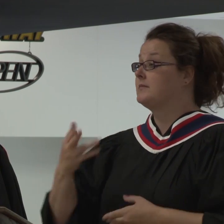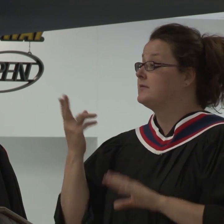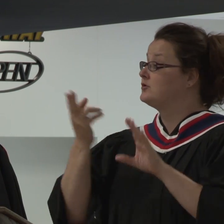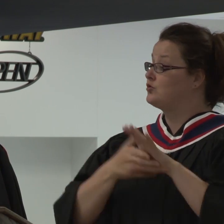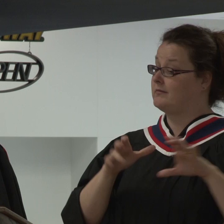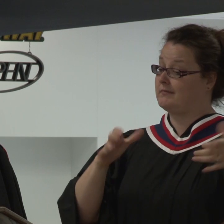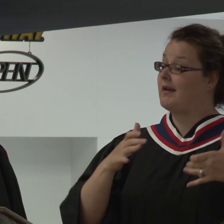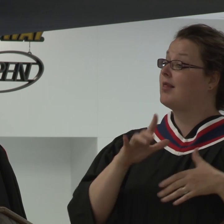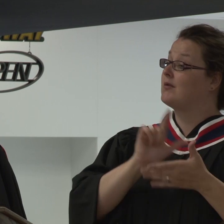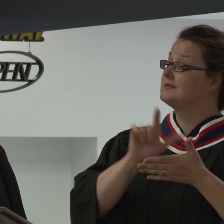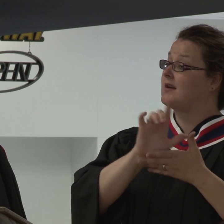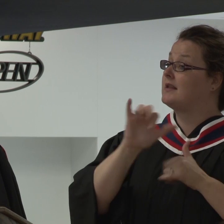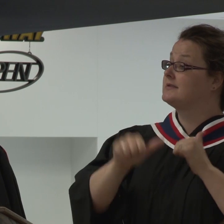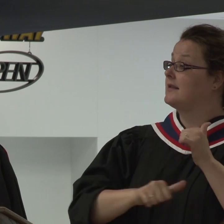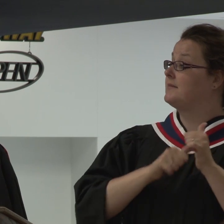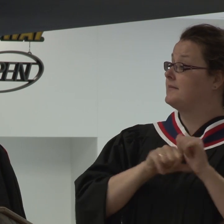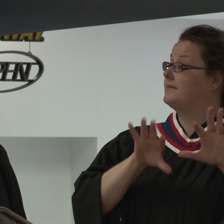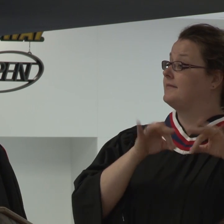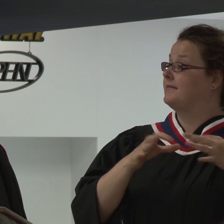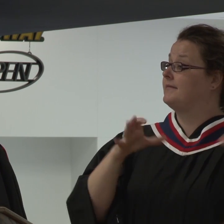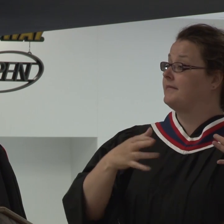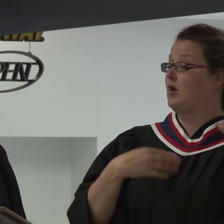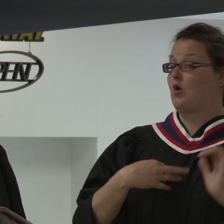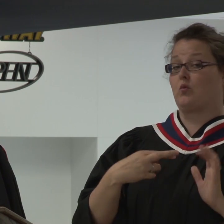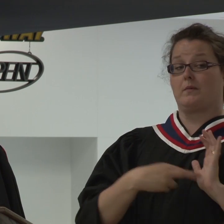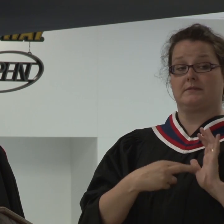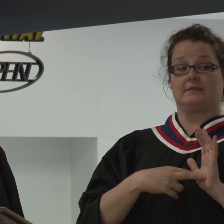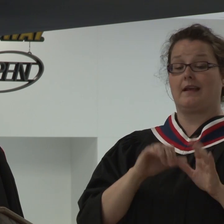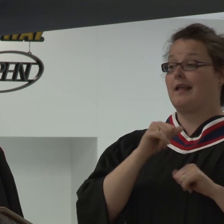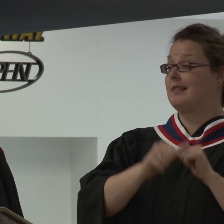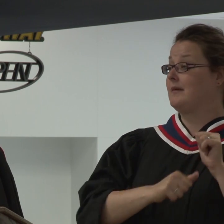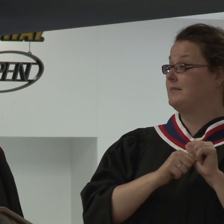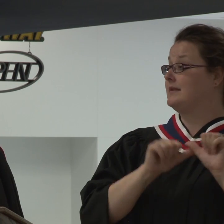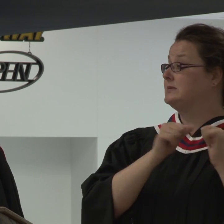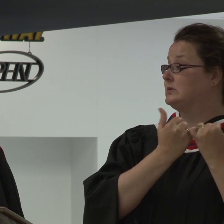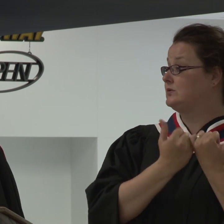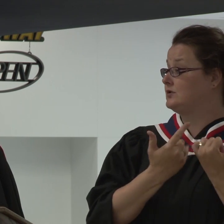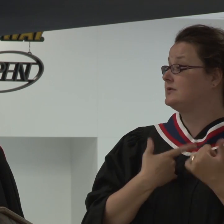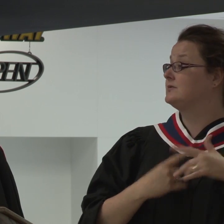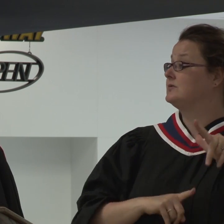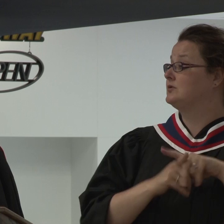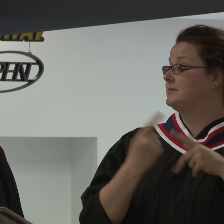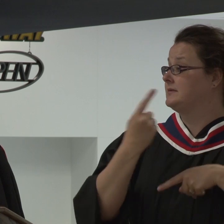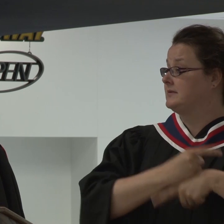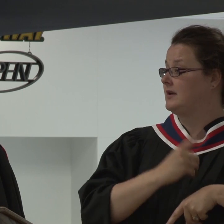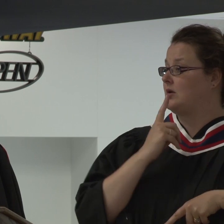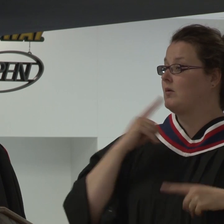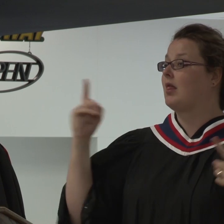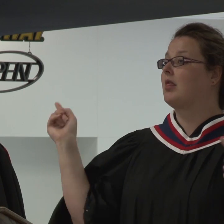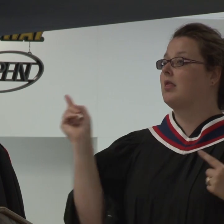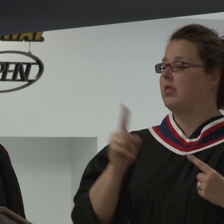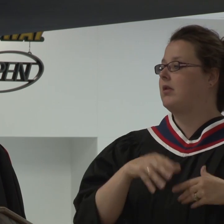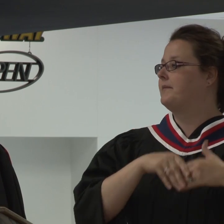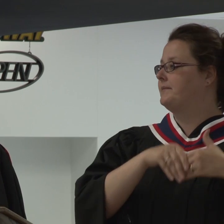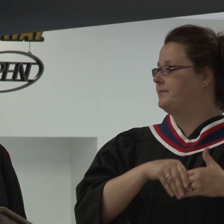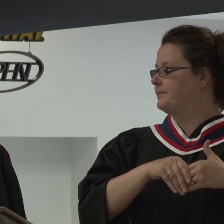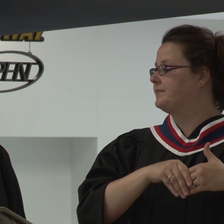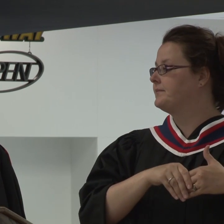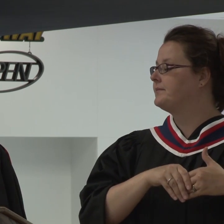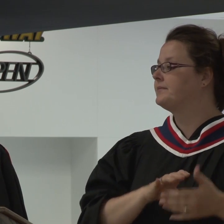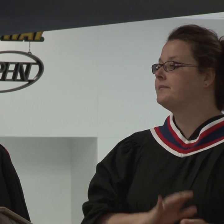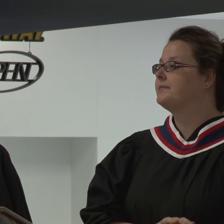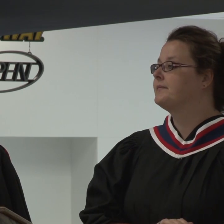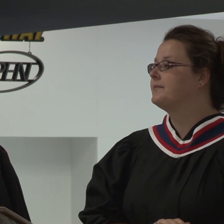to the Loyalist alumni family, and representatives of our Alumni Association are here today to congratulate you as you leave the stage.